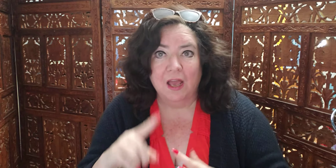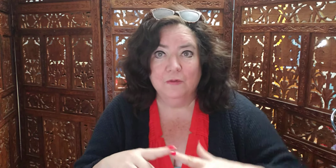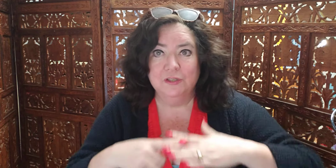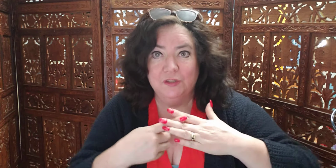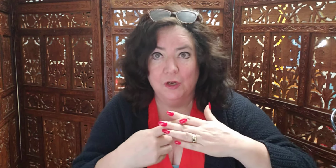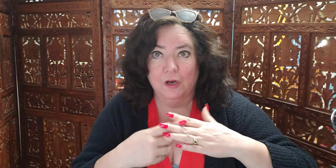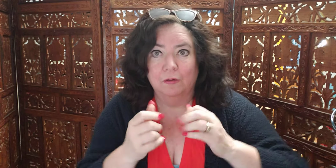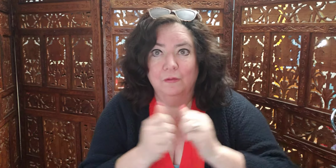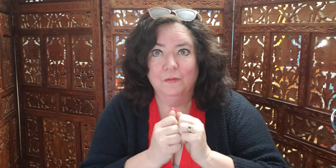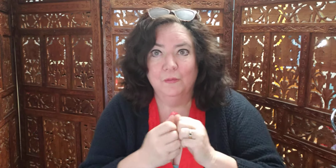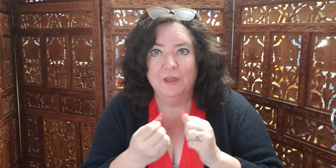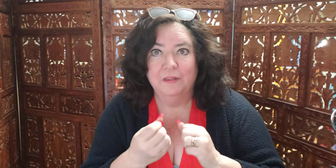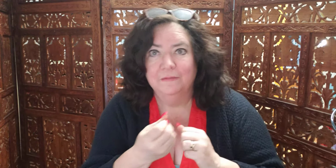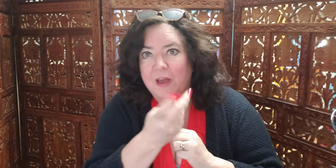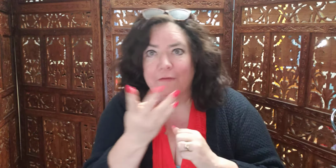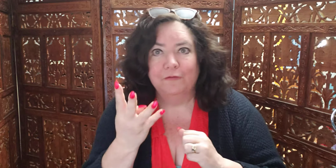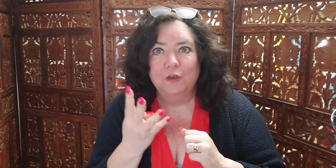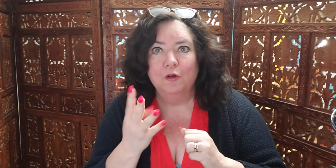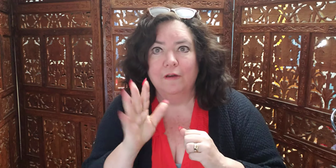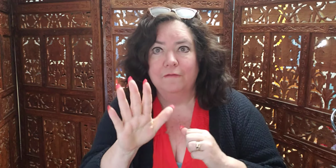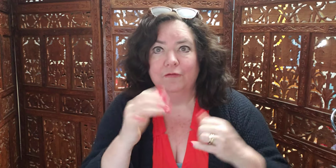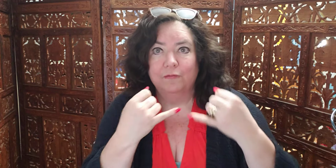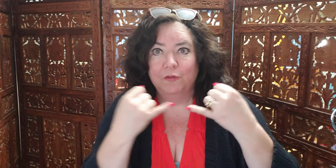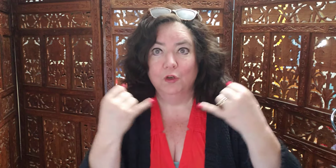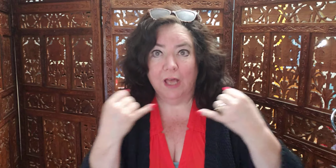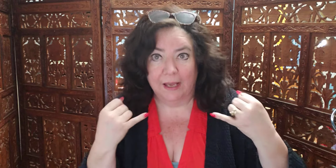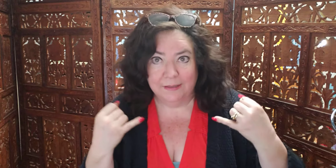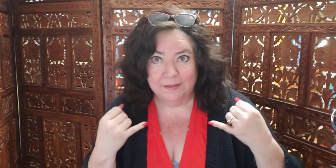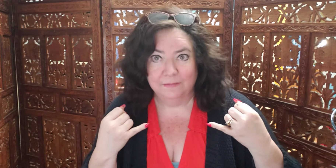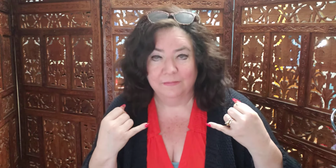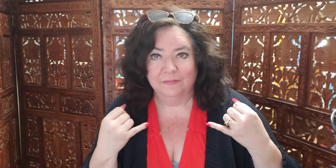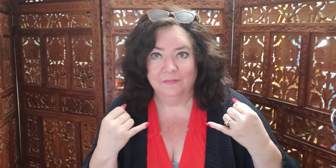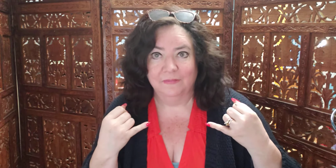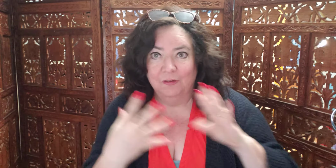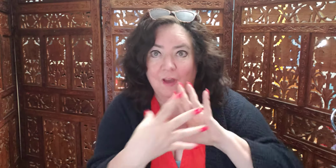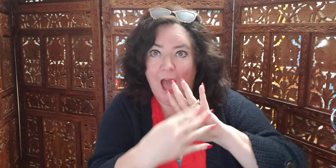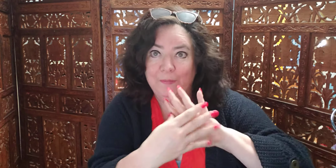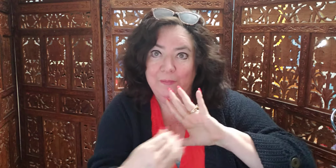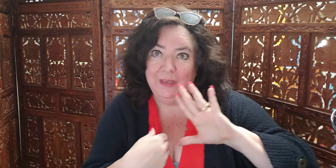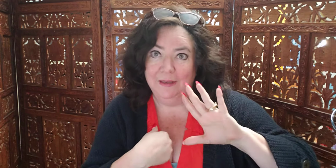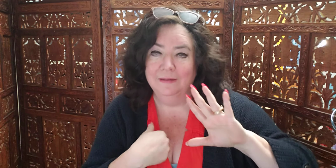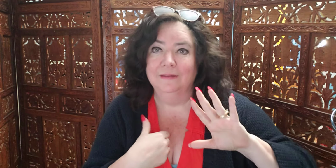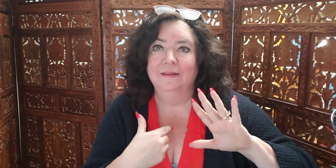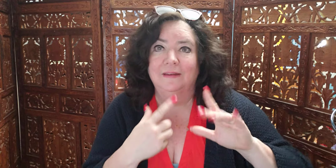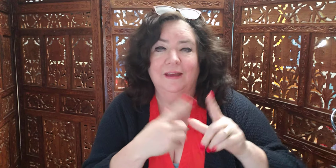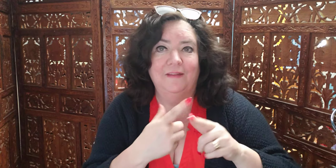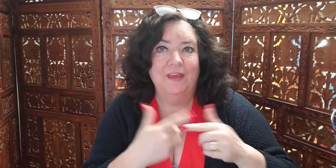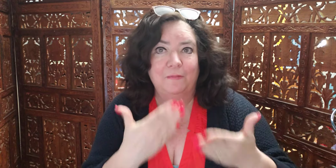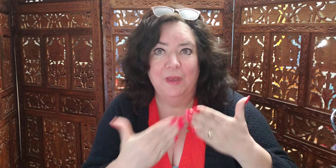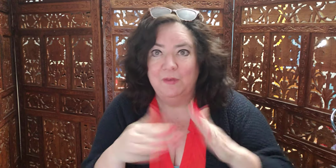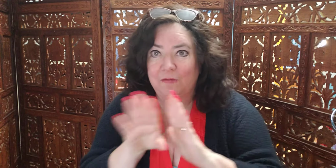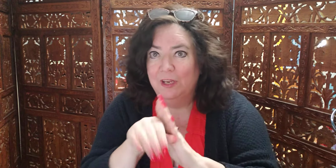would just start with a few of your lines. You can copy me and then maybe